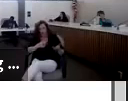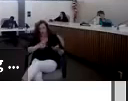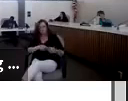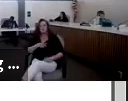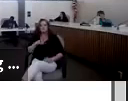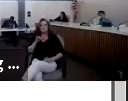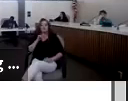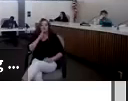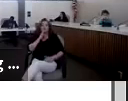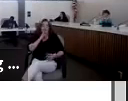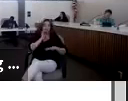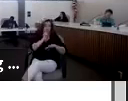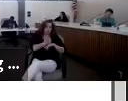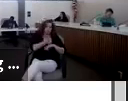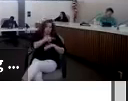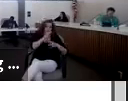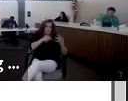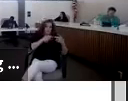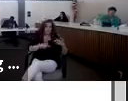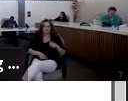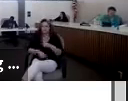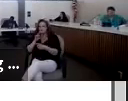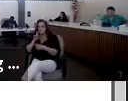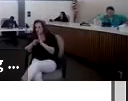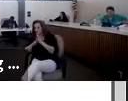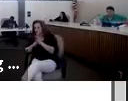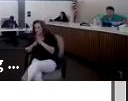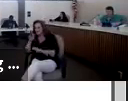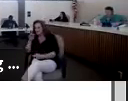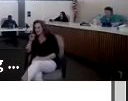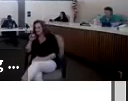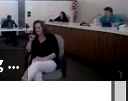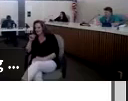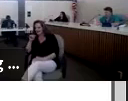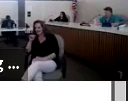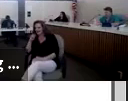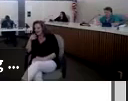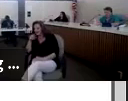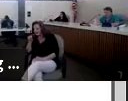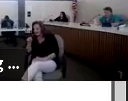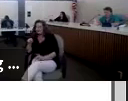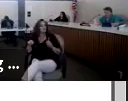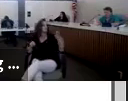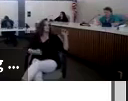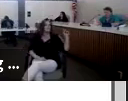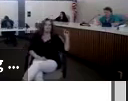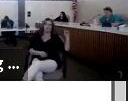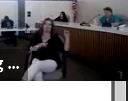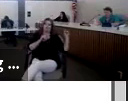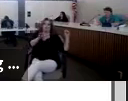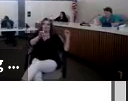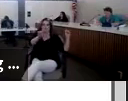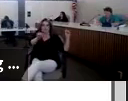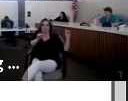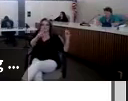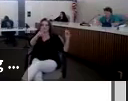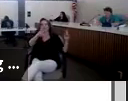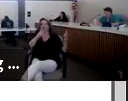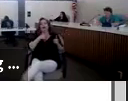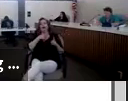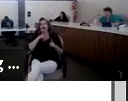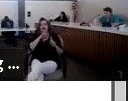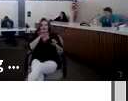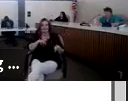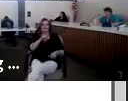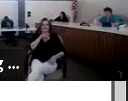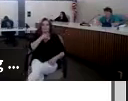If this building's built? Are you talking about Eastman Hall specifically? So the liberal arts, I can answer that because I brought that